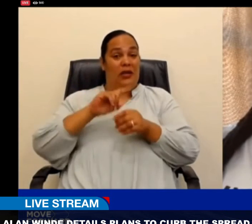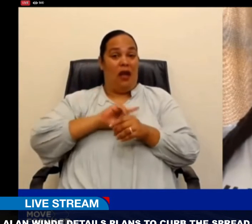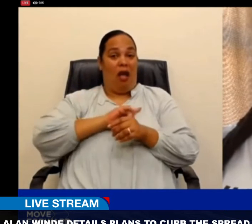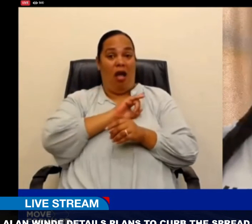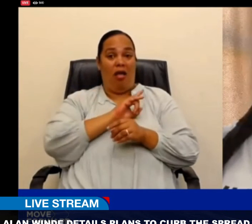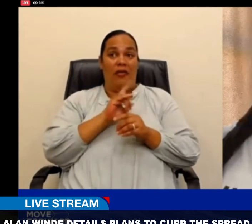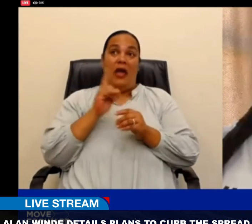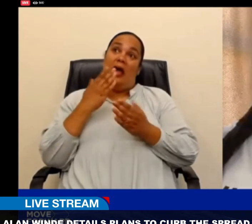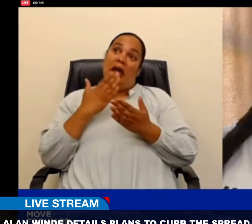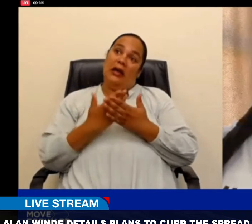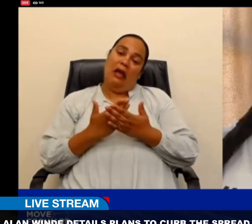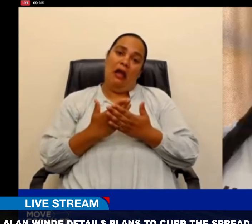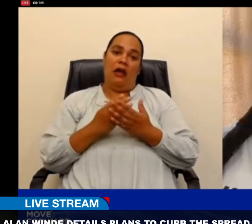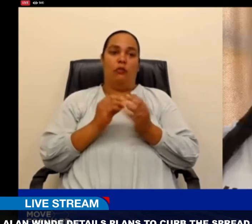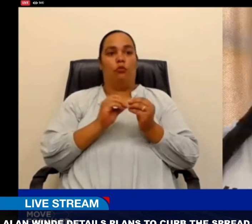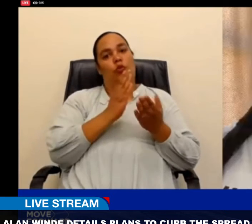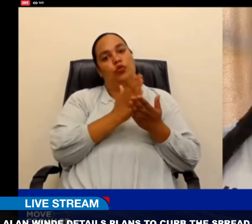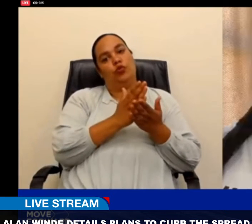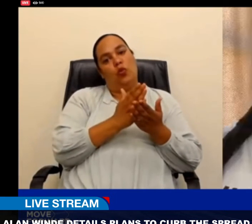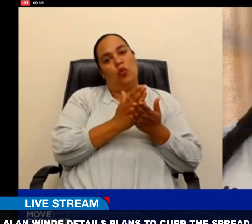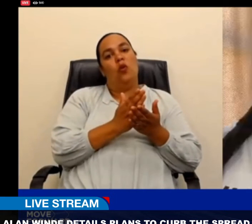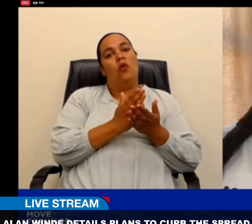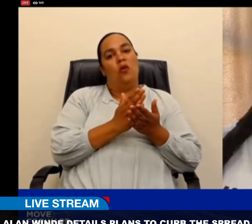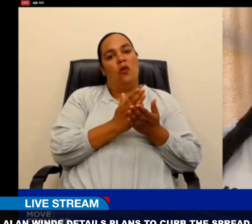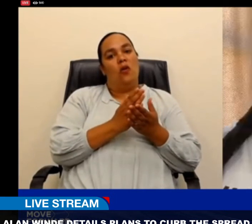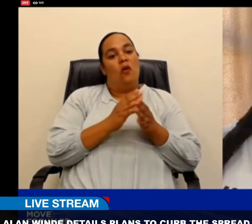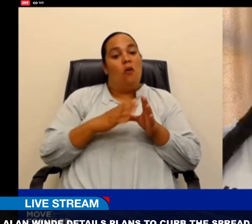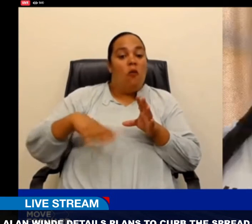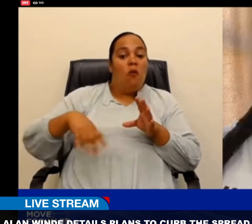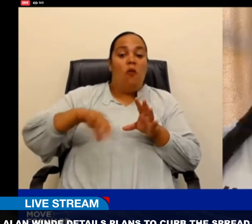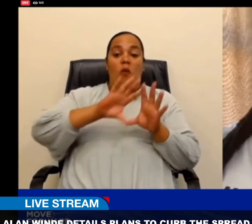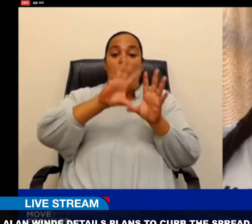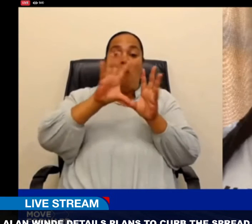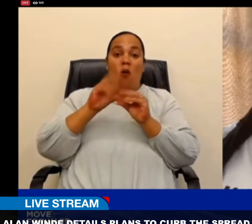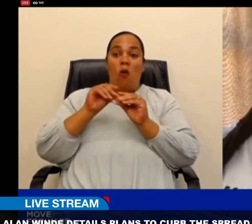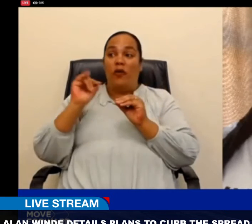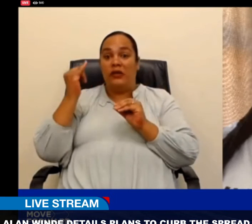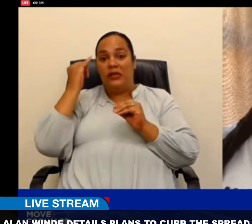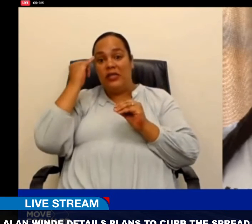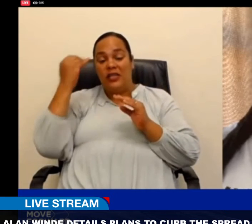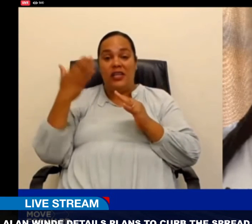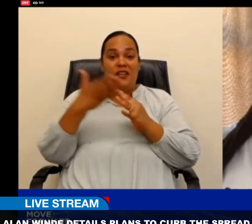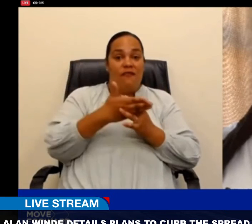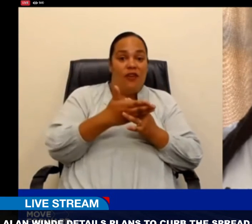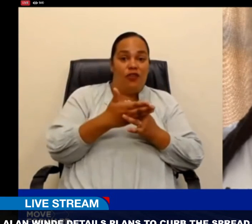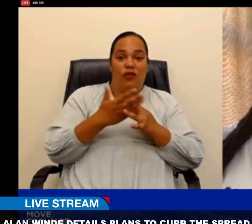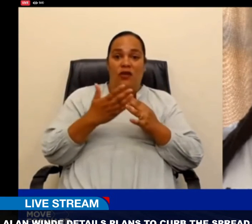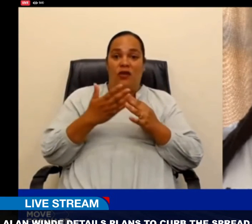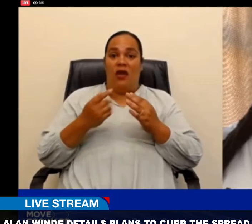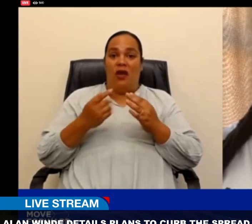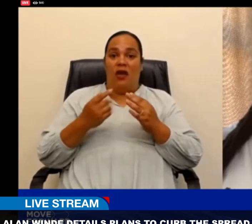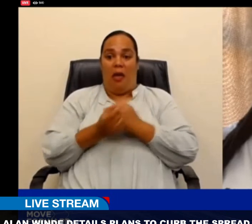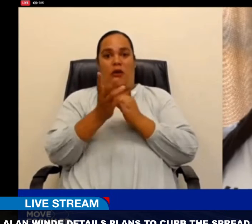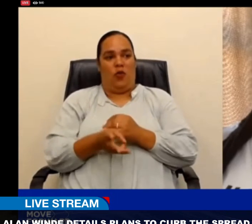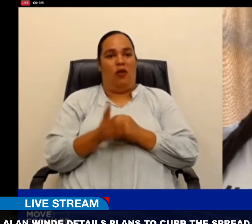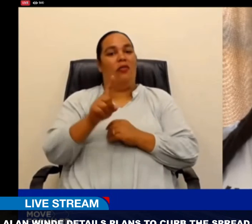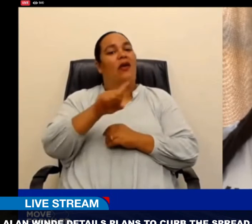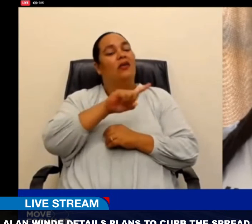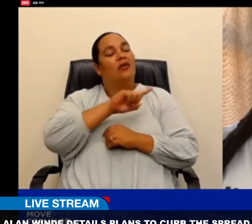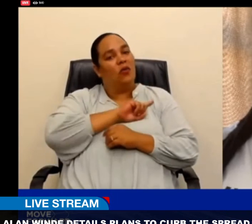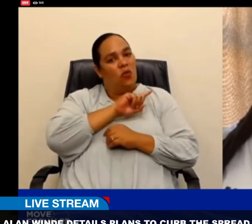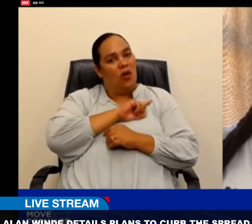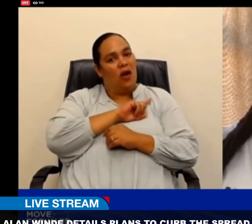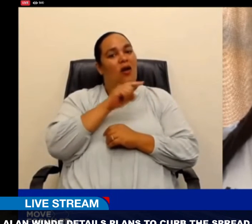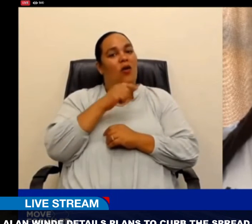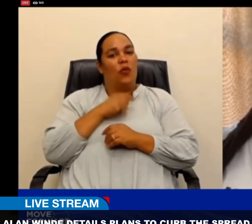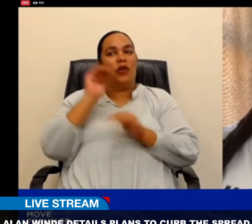ensure that all of these interventions are happening. So that's why we call